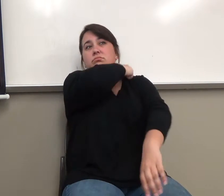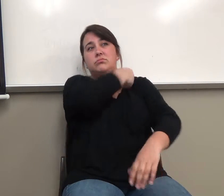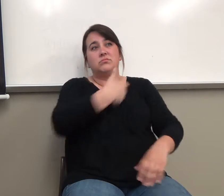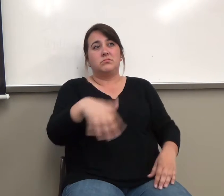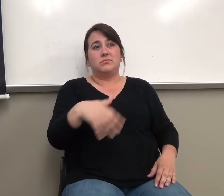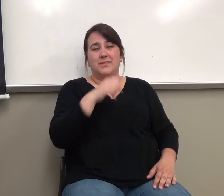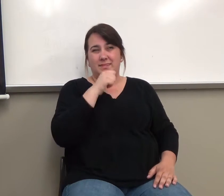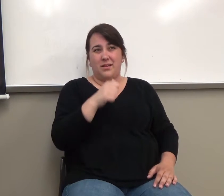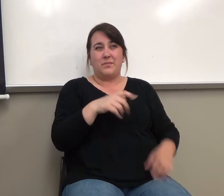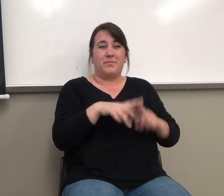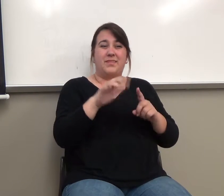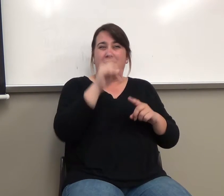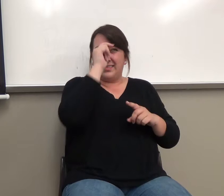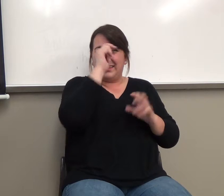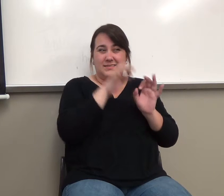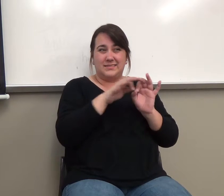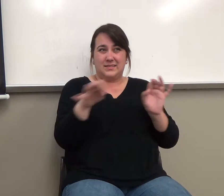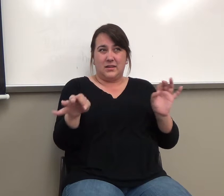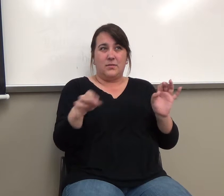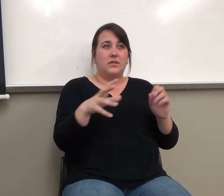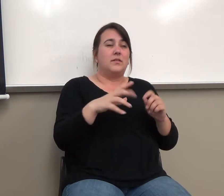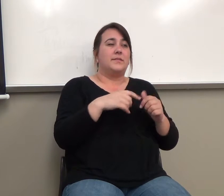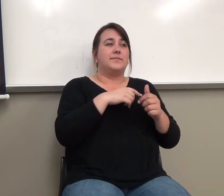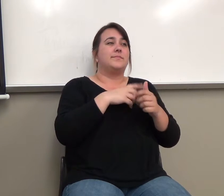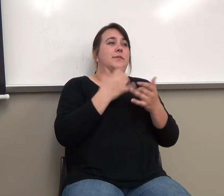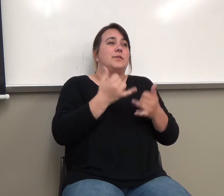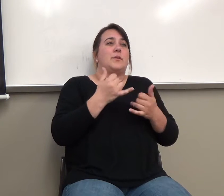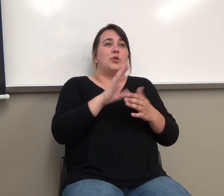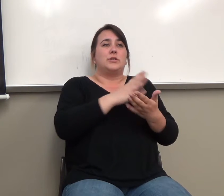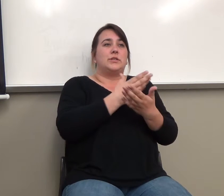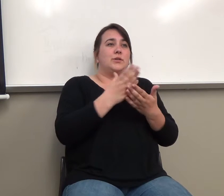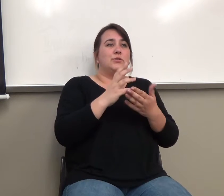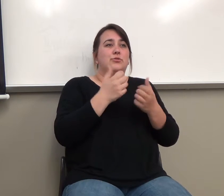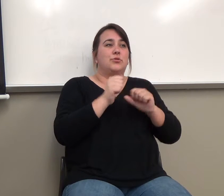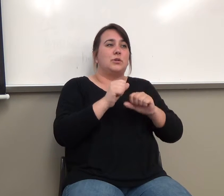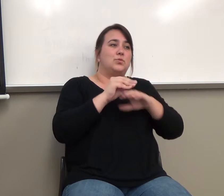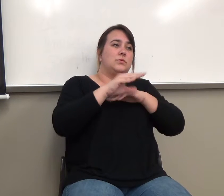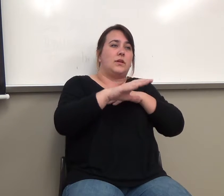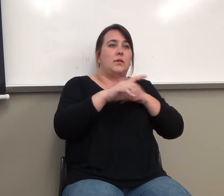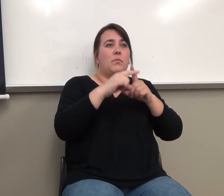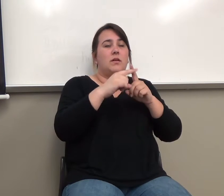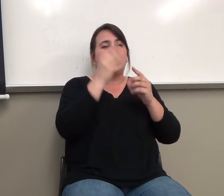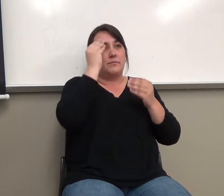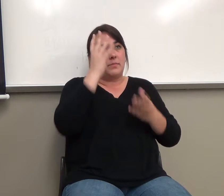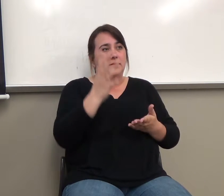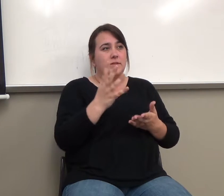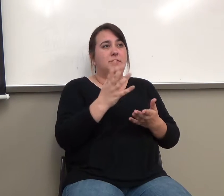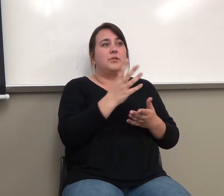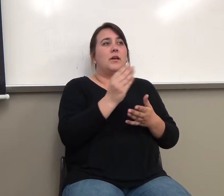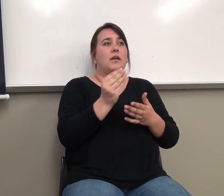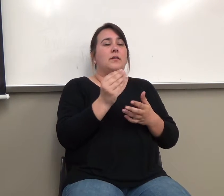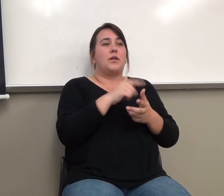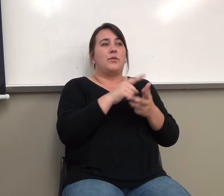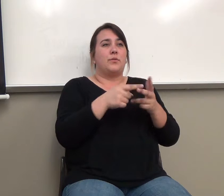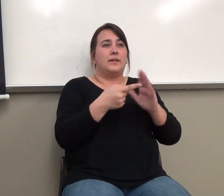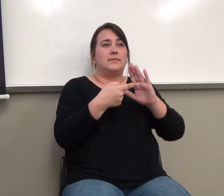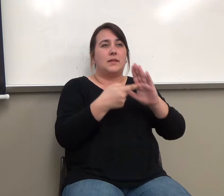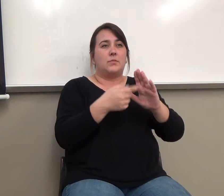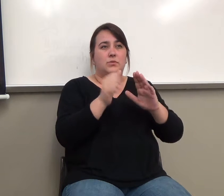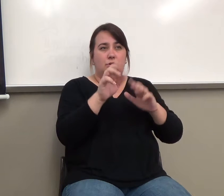paragraph. So it's a little bit odd at first. It sounds a little bit, after we were working on paragraphs that are 7 to 11 sentences. But as